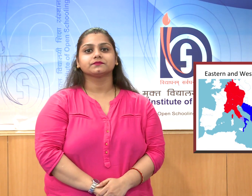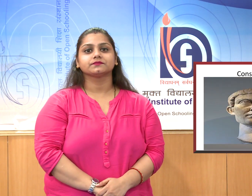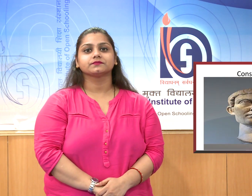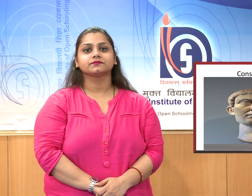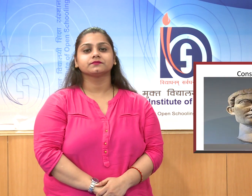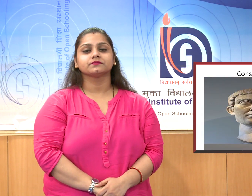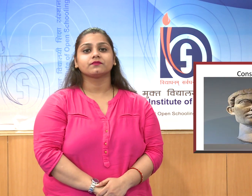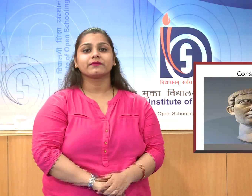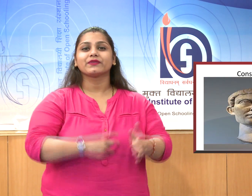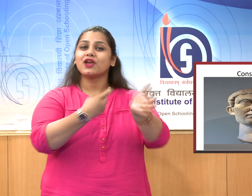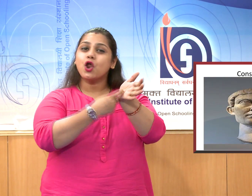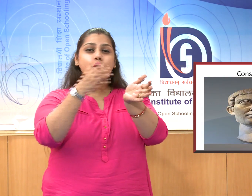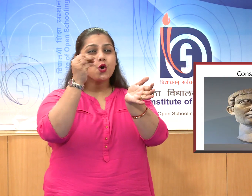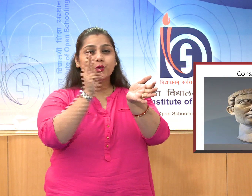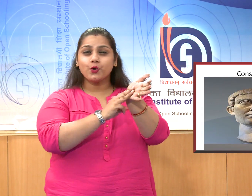The Roman Emperor